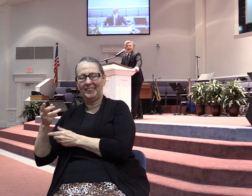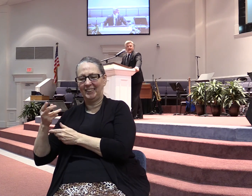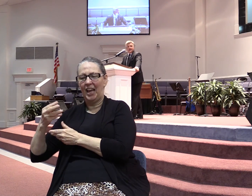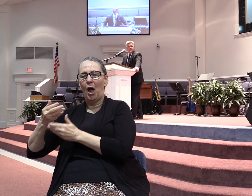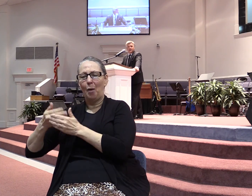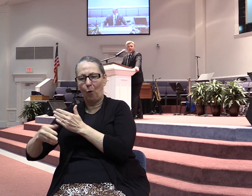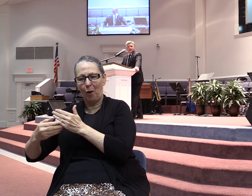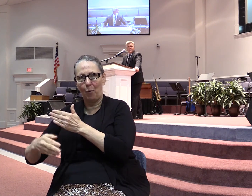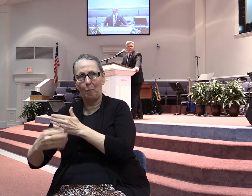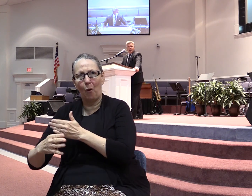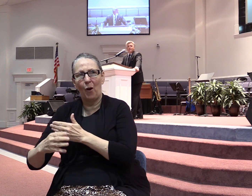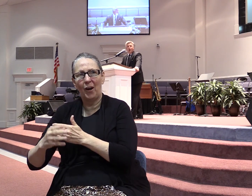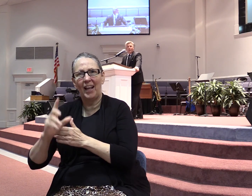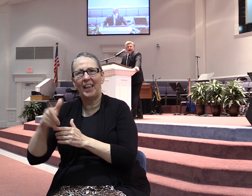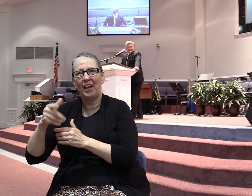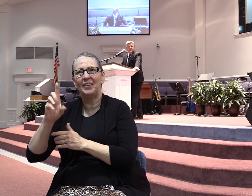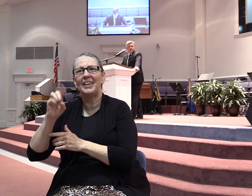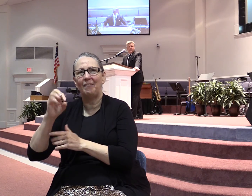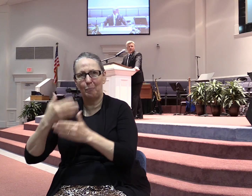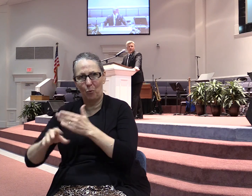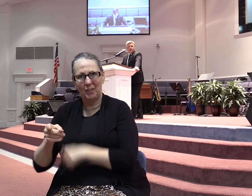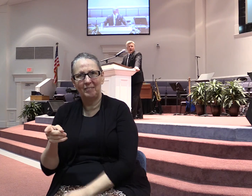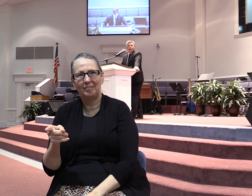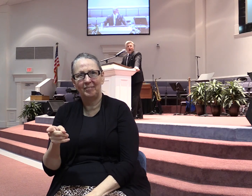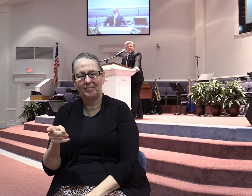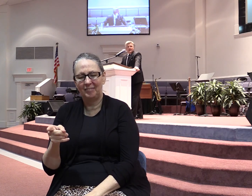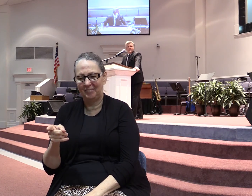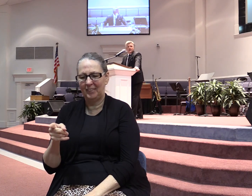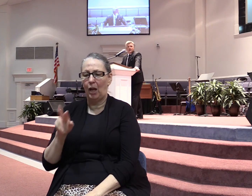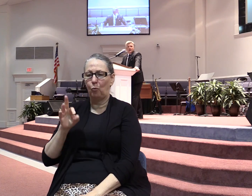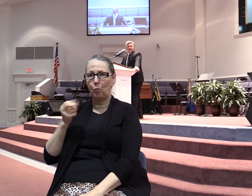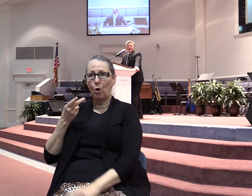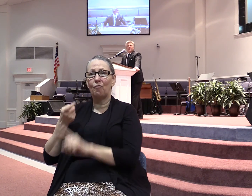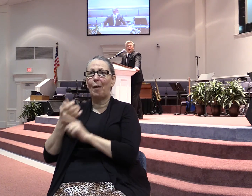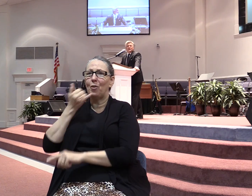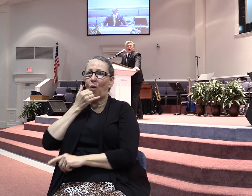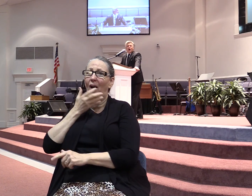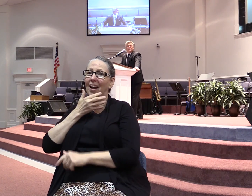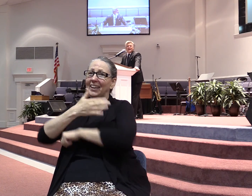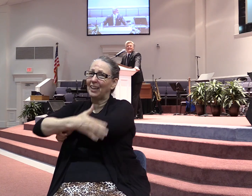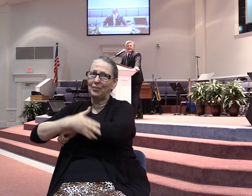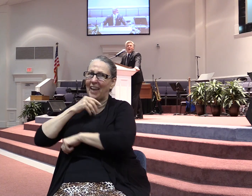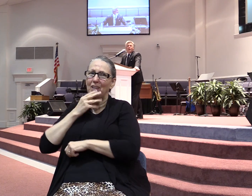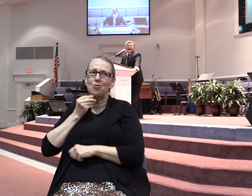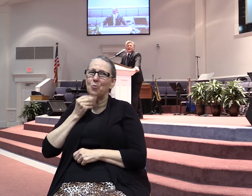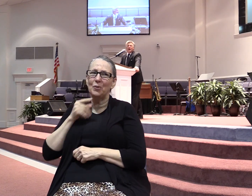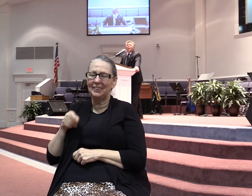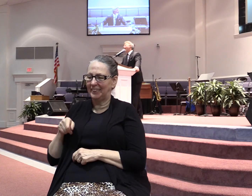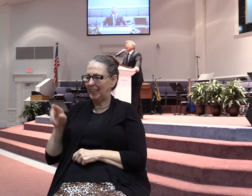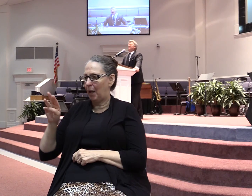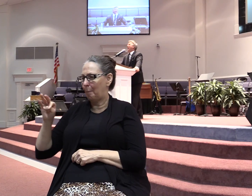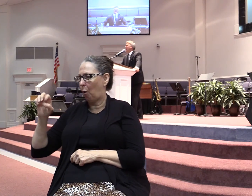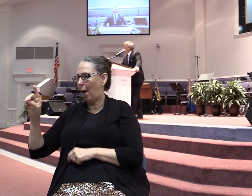of Chilion. A Moabite. A woman that the book of Psalms says the Moabites